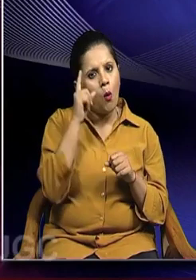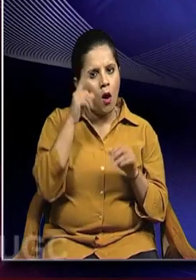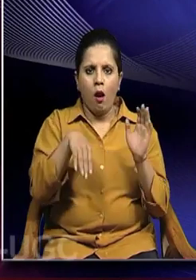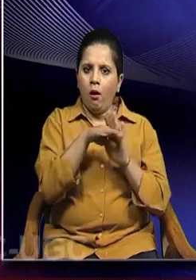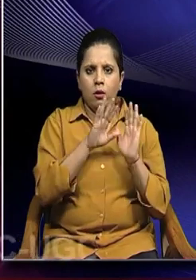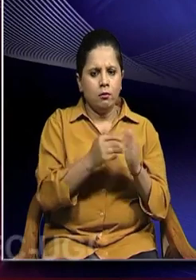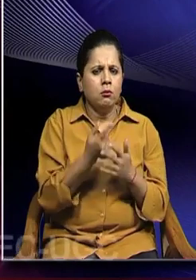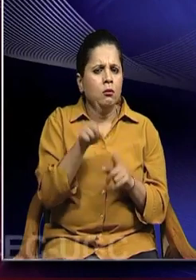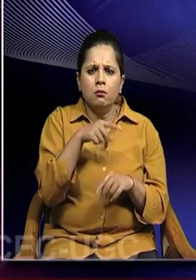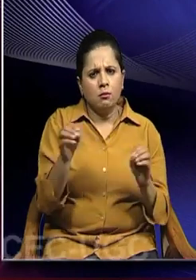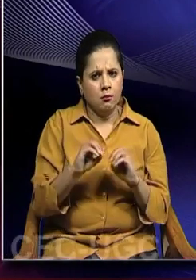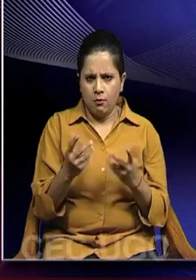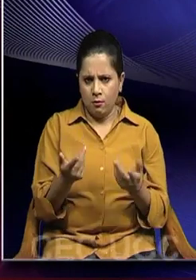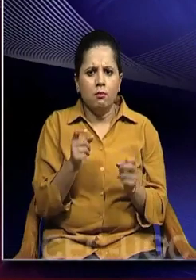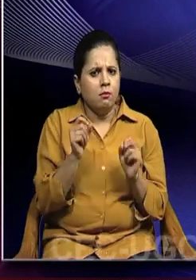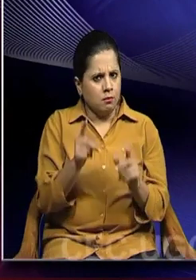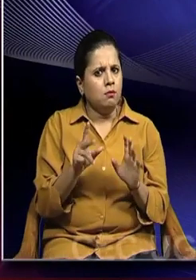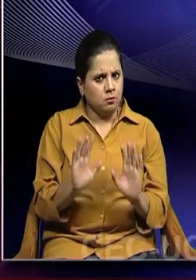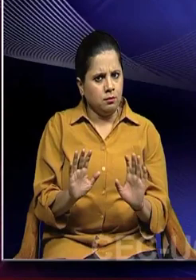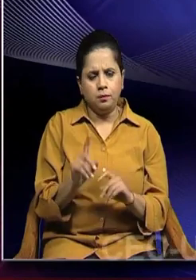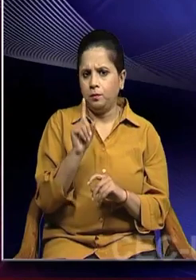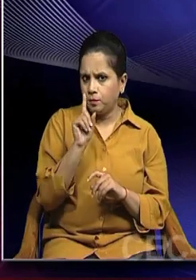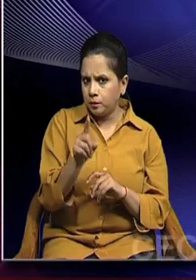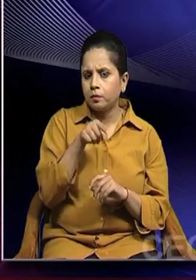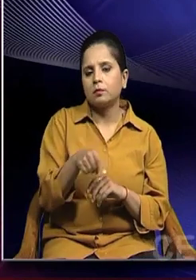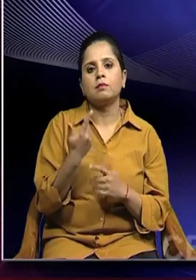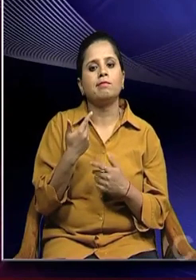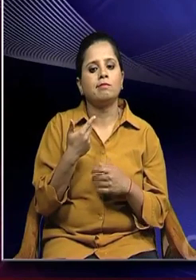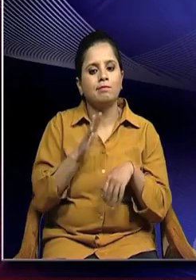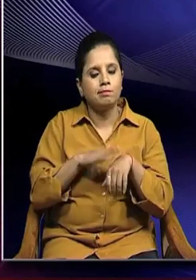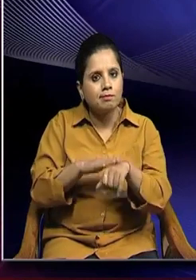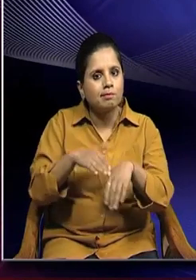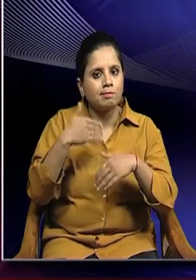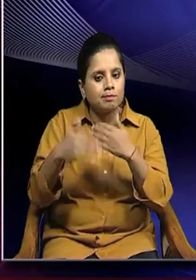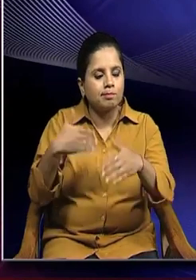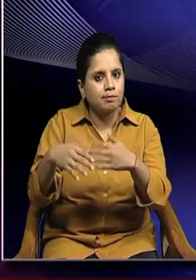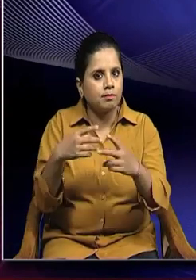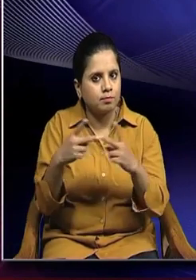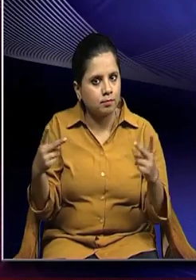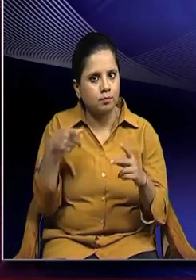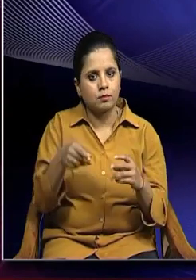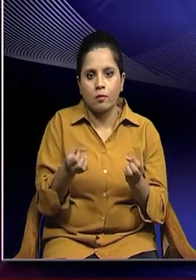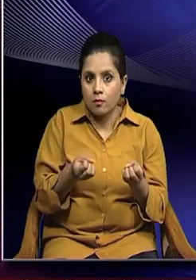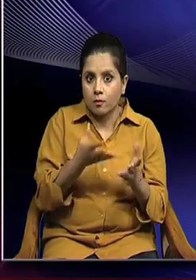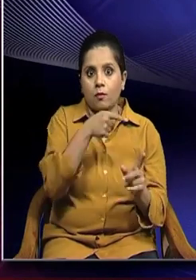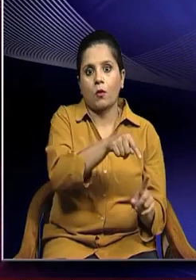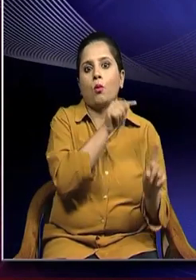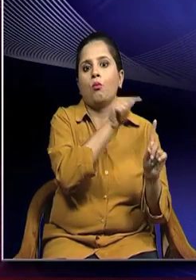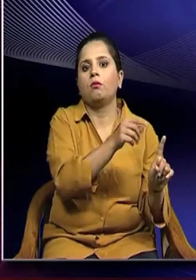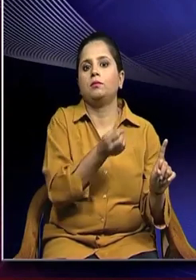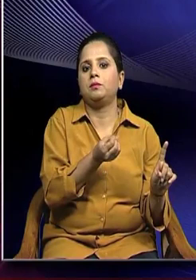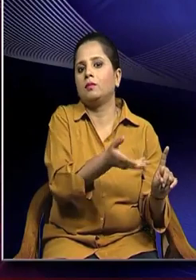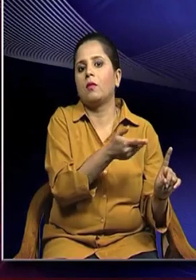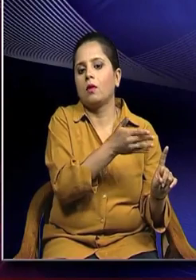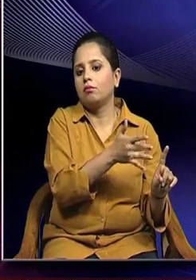which is not wrong, that is okay, but it is a journey, and this is a beginning point. You have started your